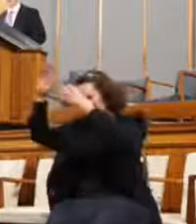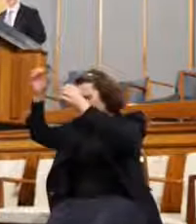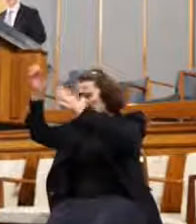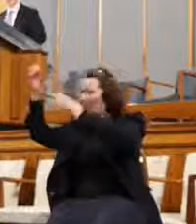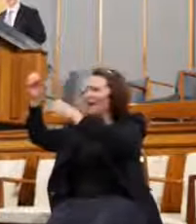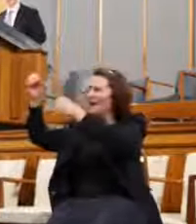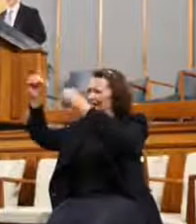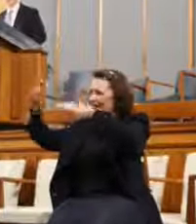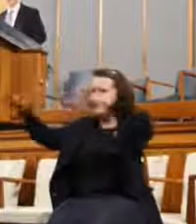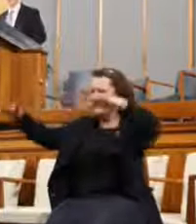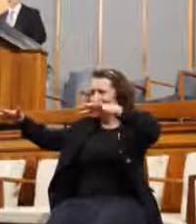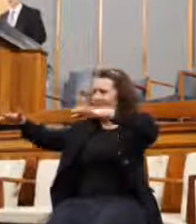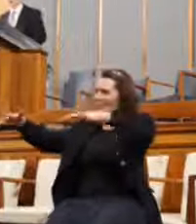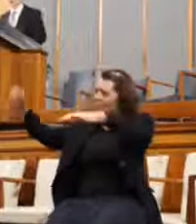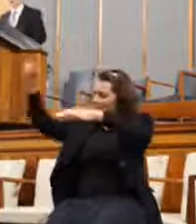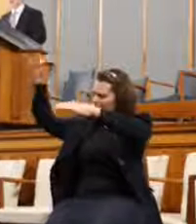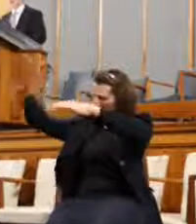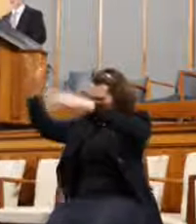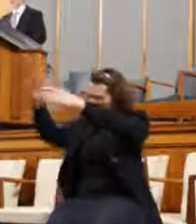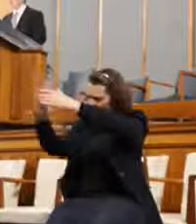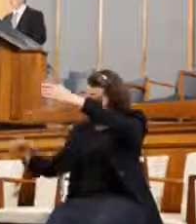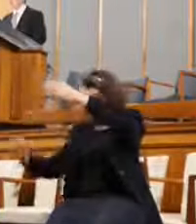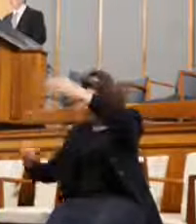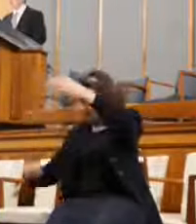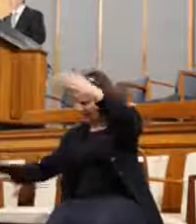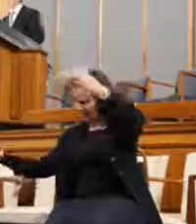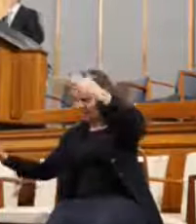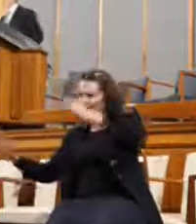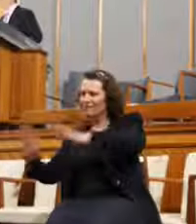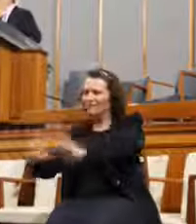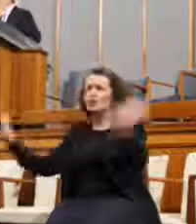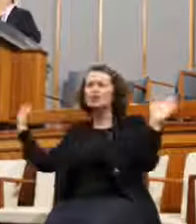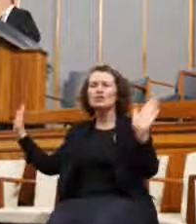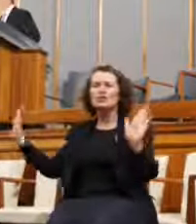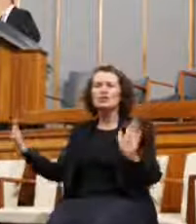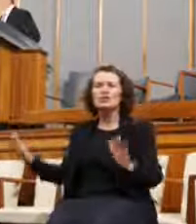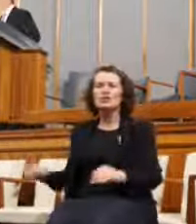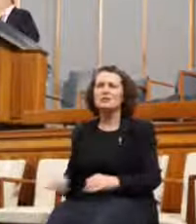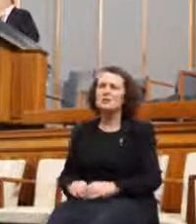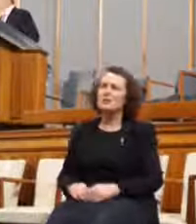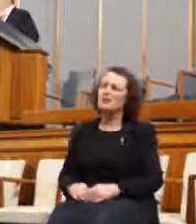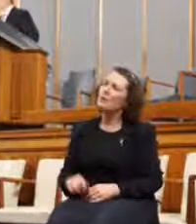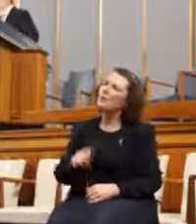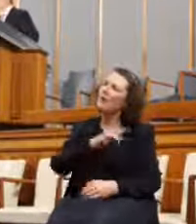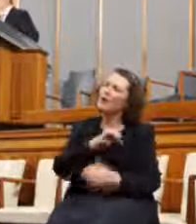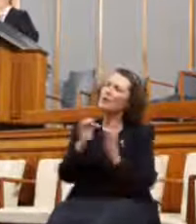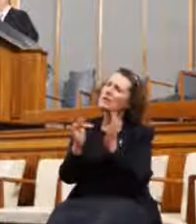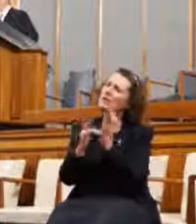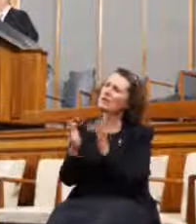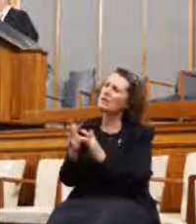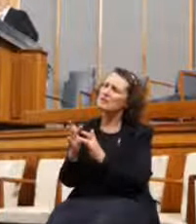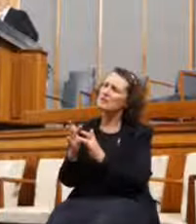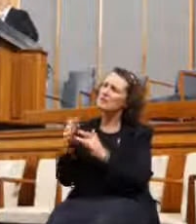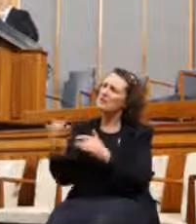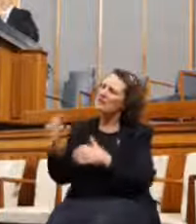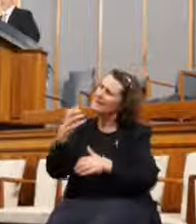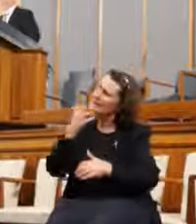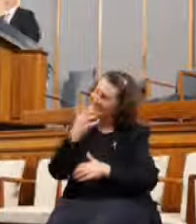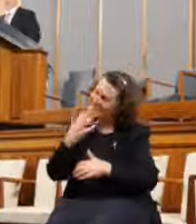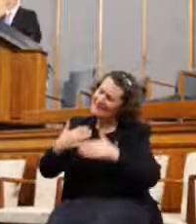will remember it no more against you. Because Christ has borne the punishment, the Father will look upon